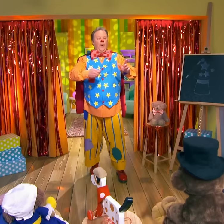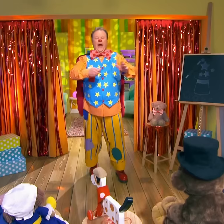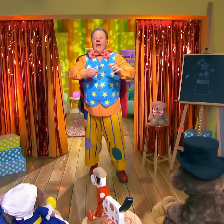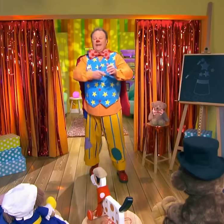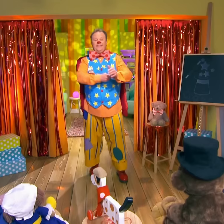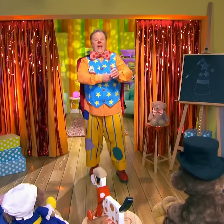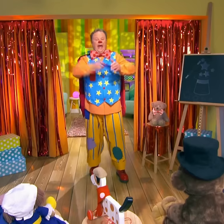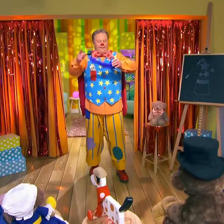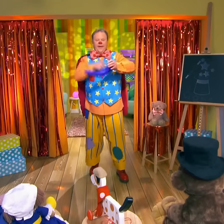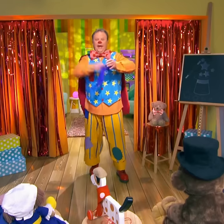wait.